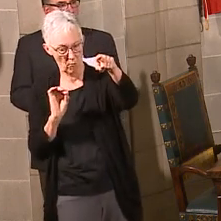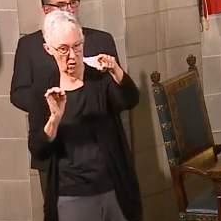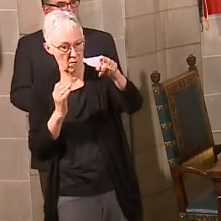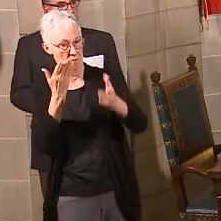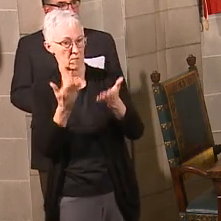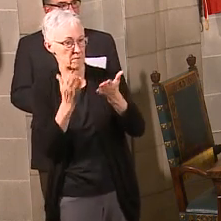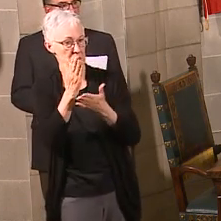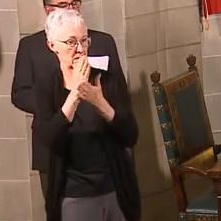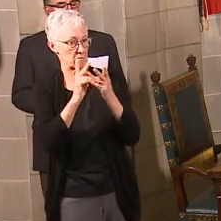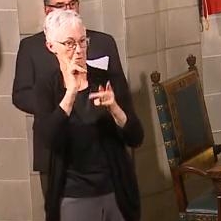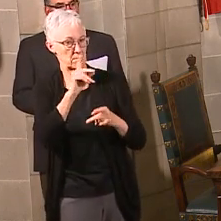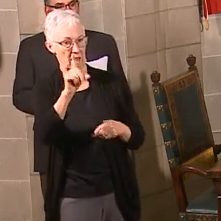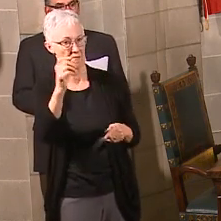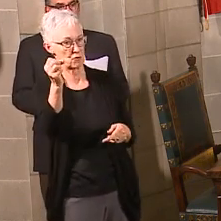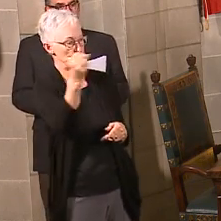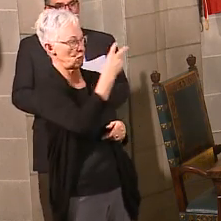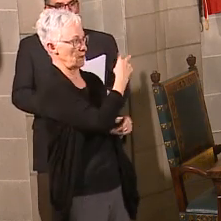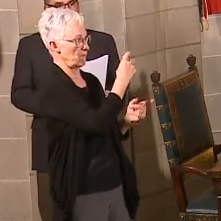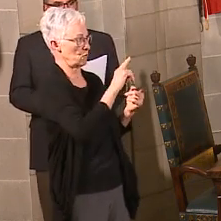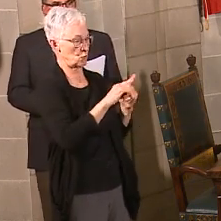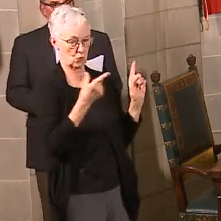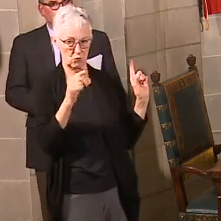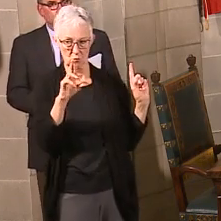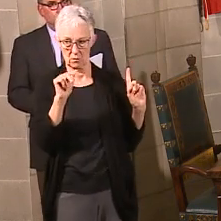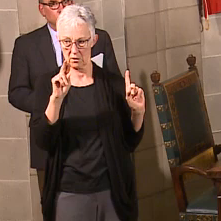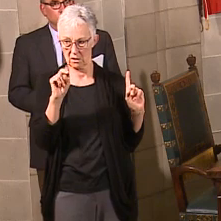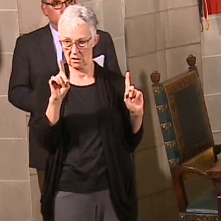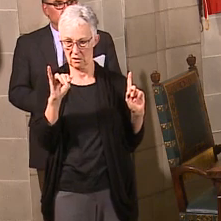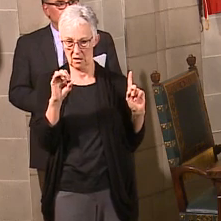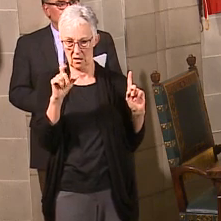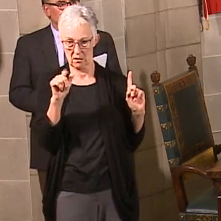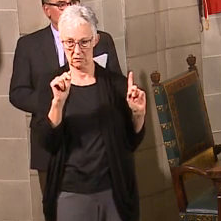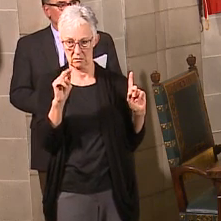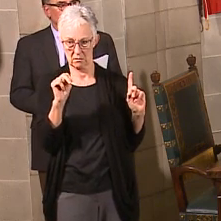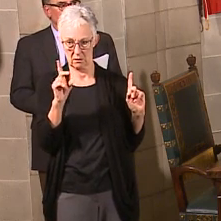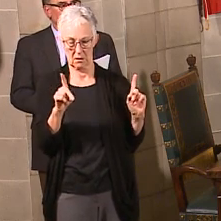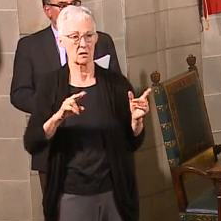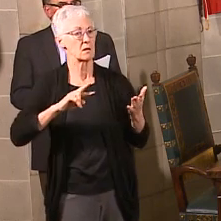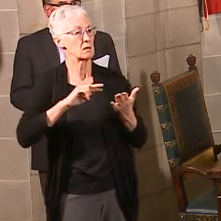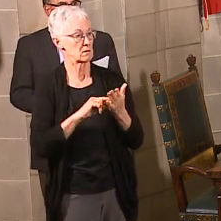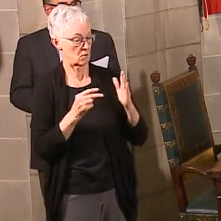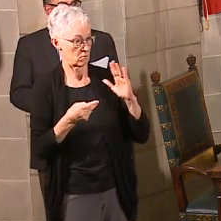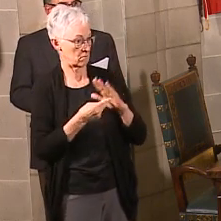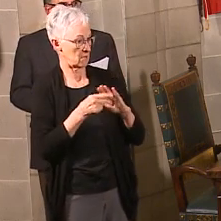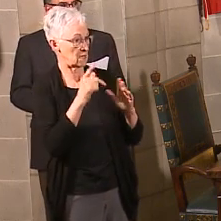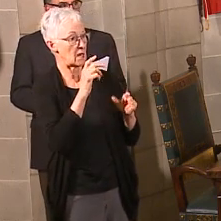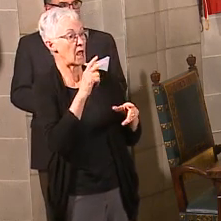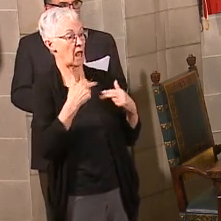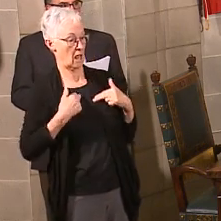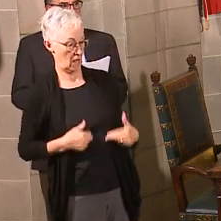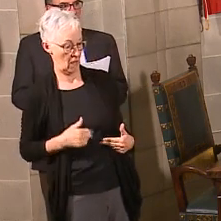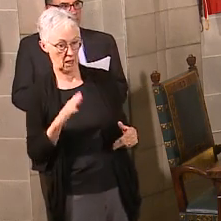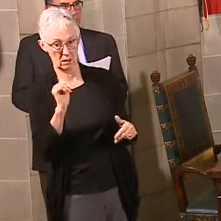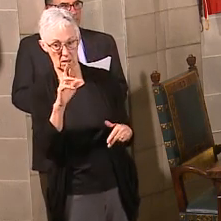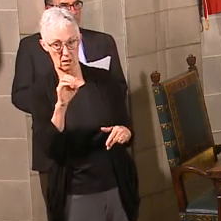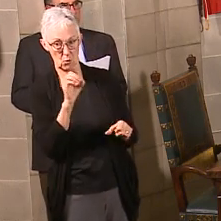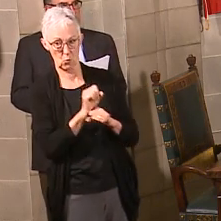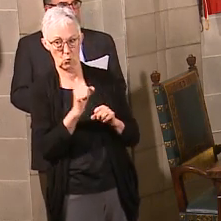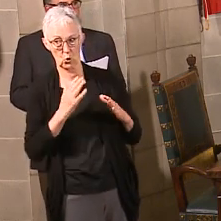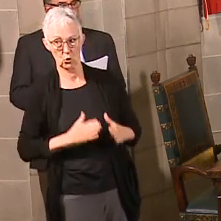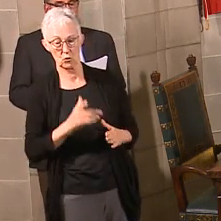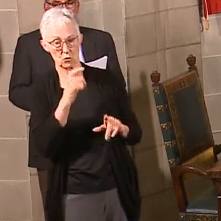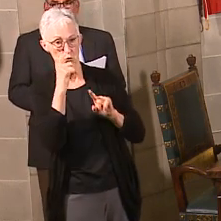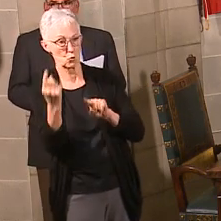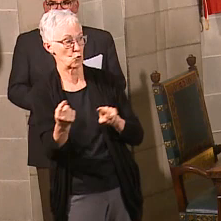lodging program, because we will be able to offer those healthcare workers the opportunity to stay in a hotel while they're in Grand Island. We mentioned this